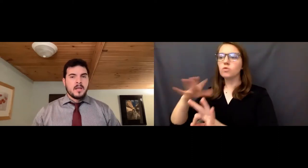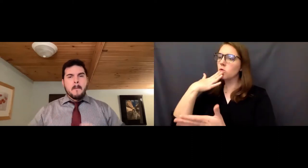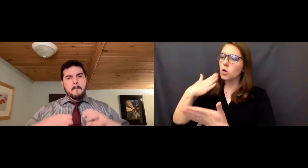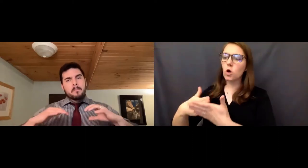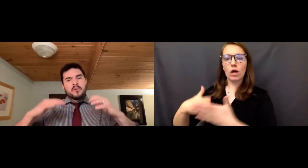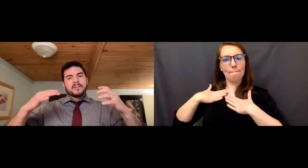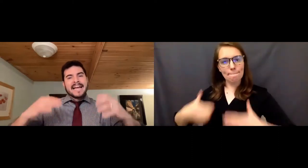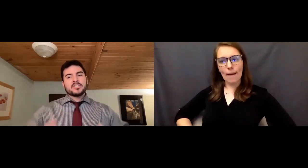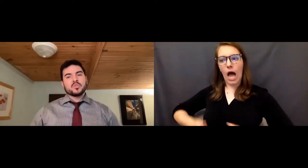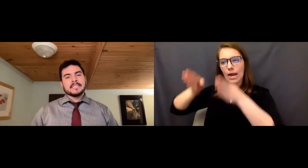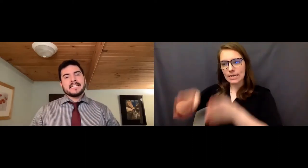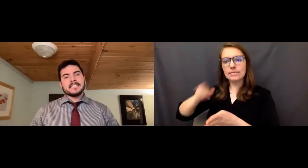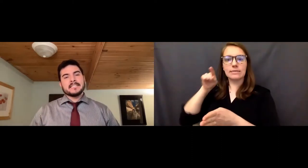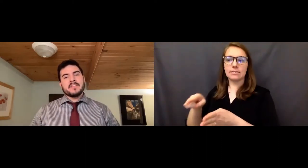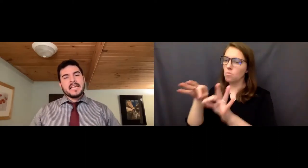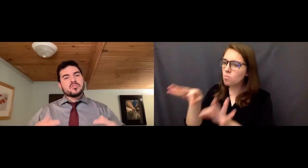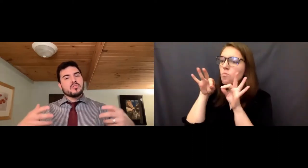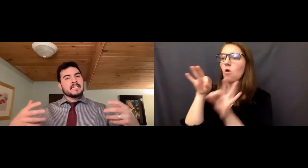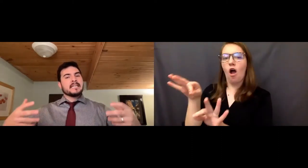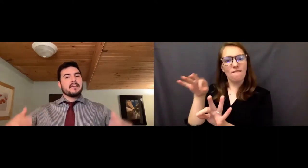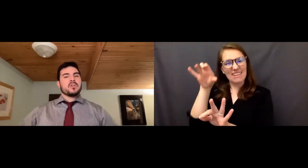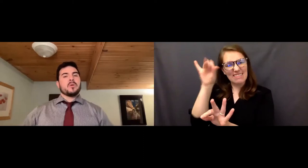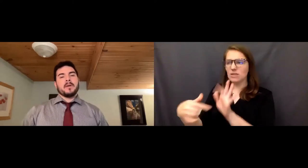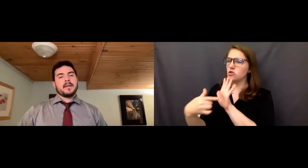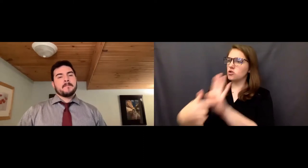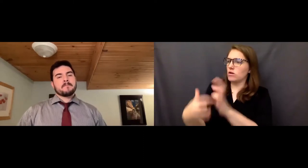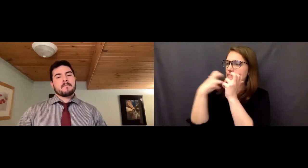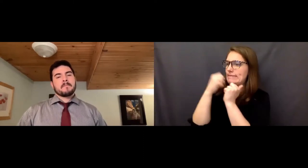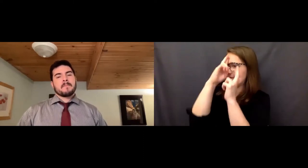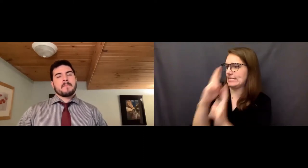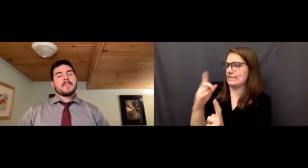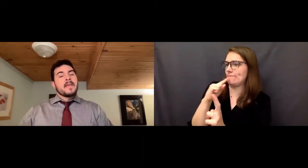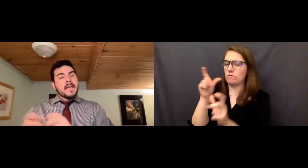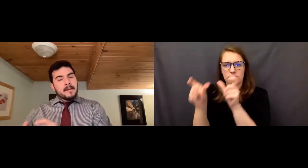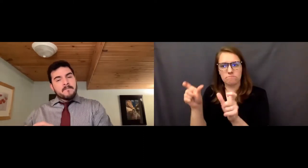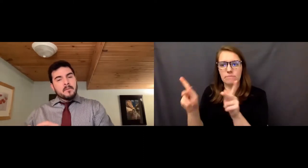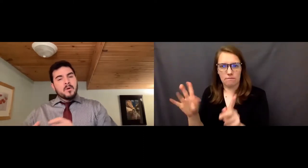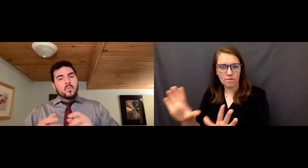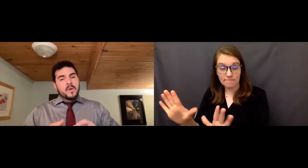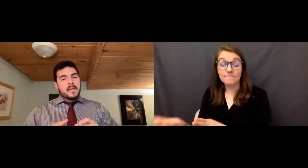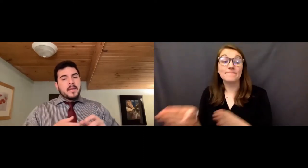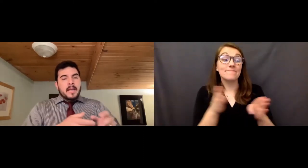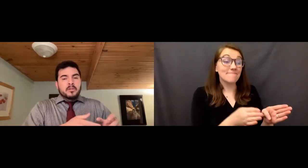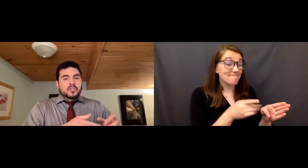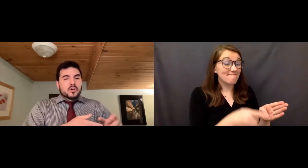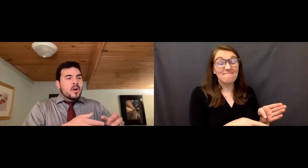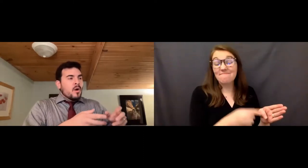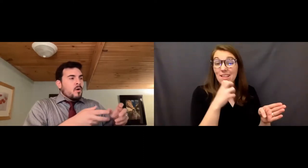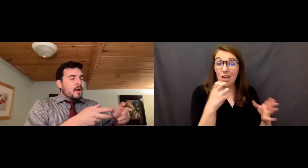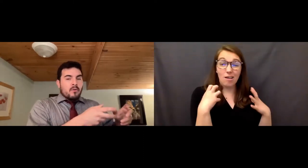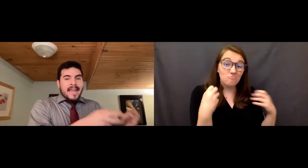bodies, more perfect actualizations of the integral dignity of the human being. Infirm, weak,